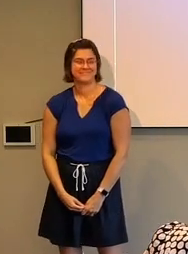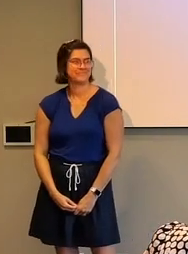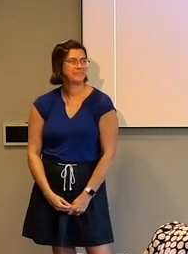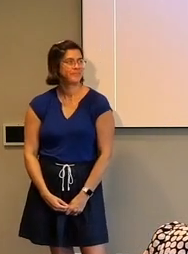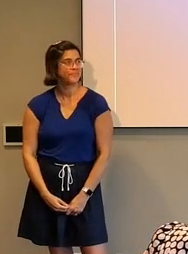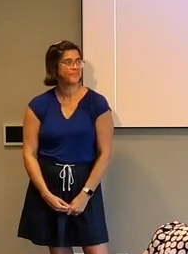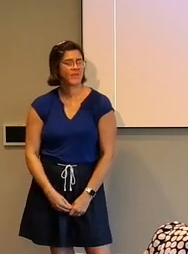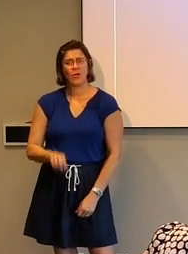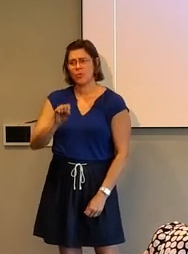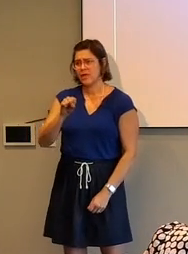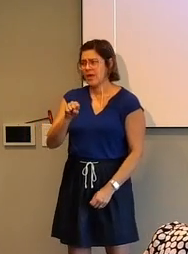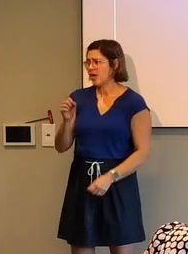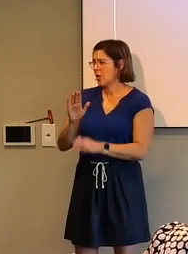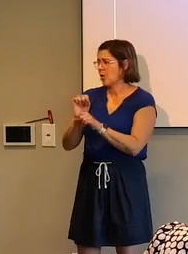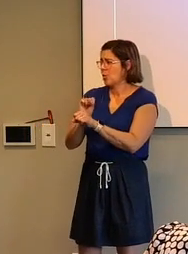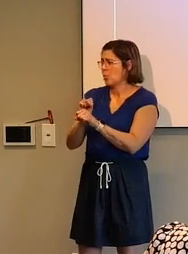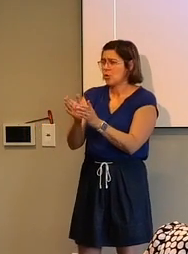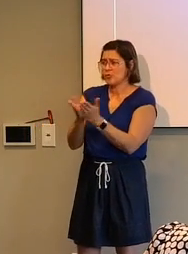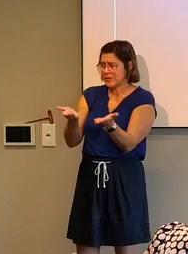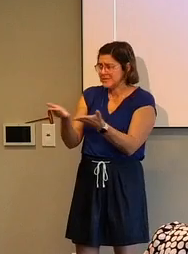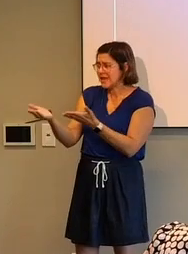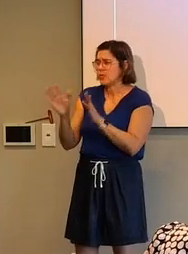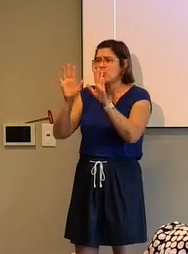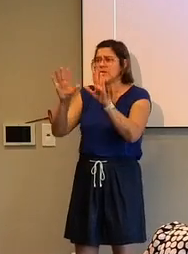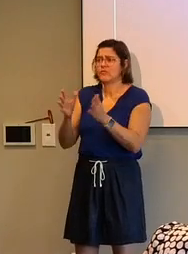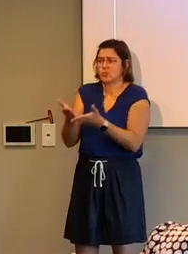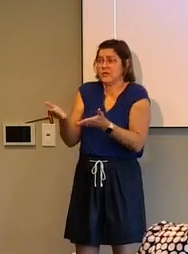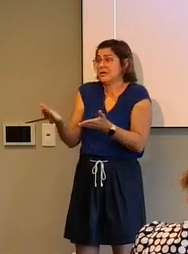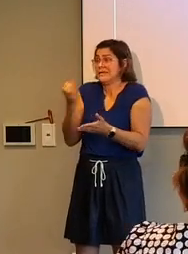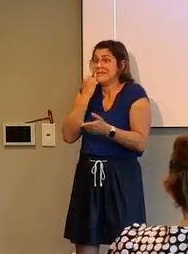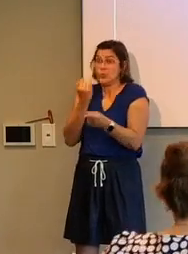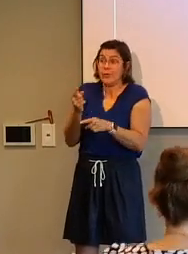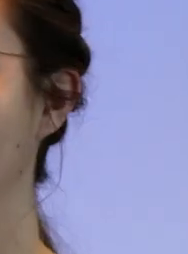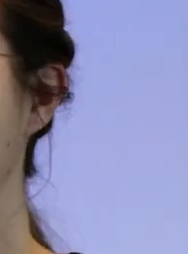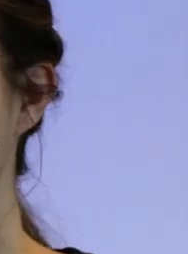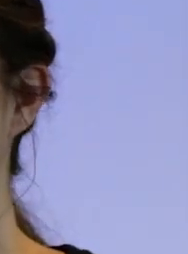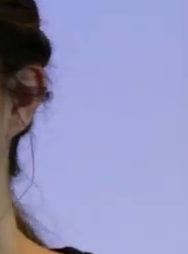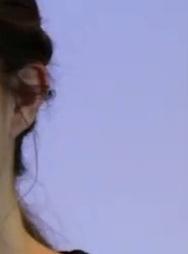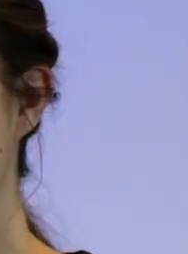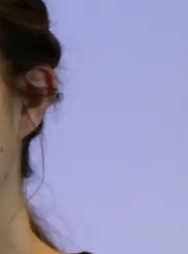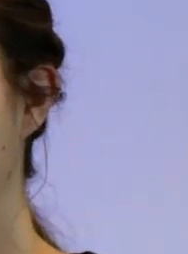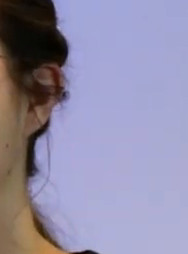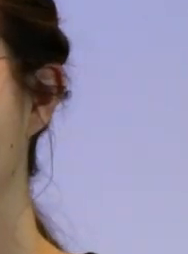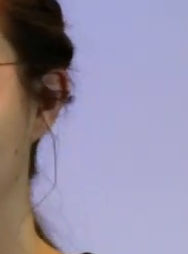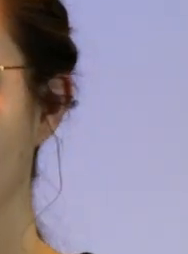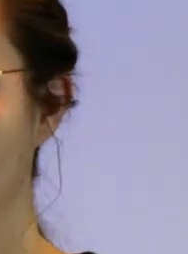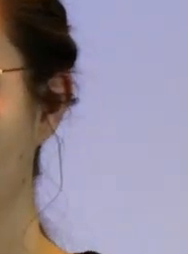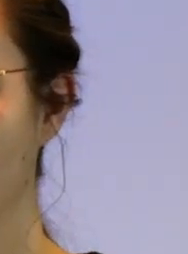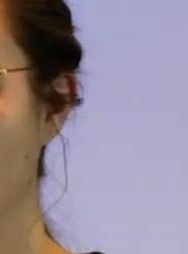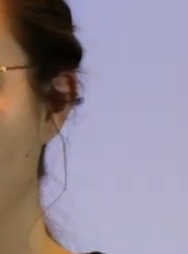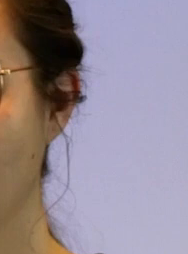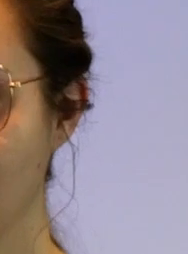And definitely take a workbook if you haven't grabbed one, because they're a great resource even if you can't or don't take the class.